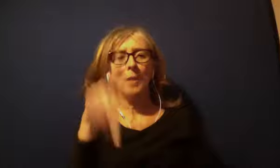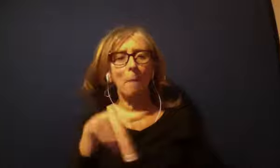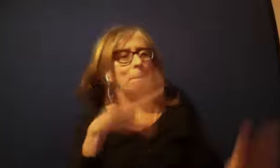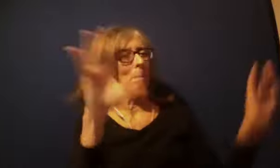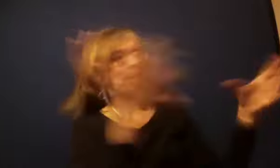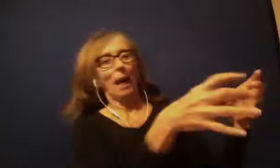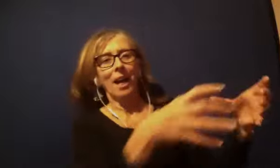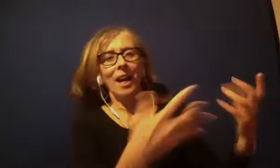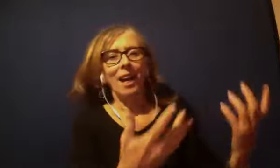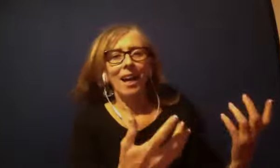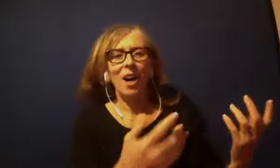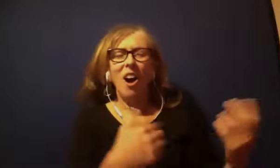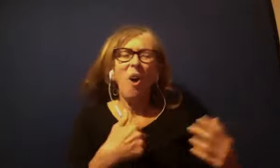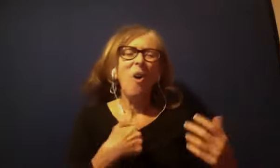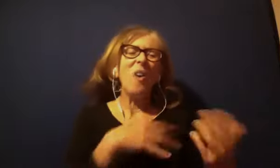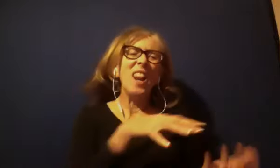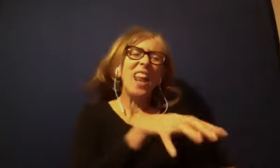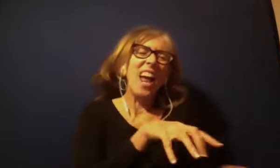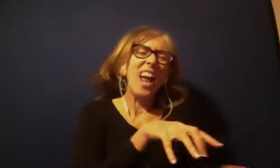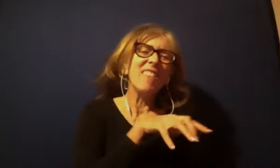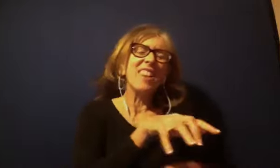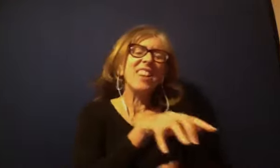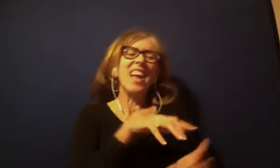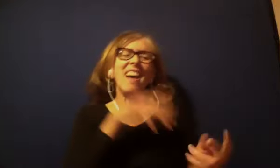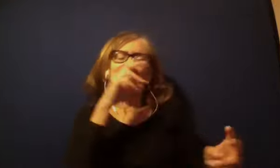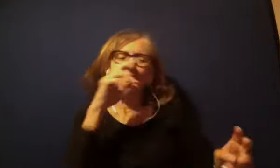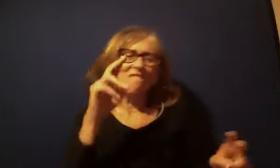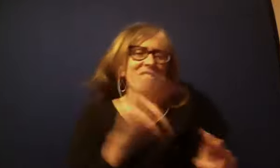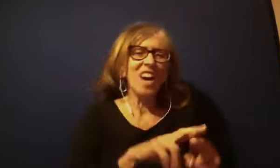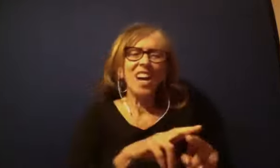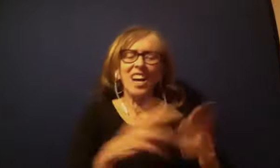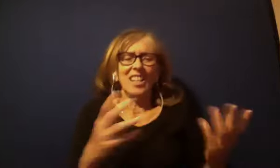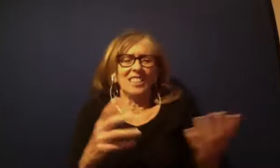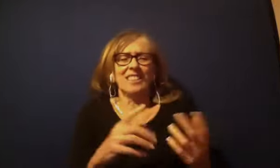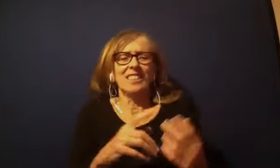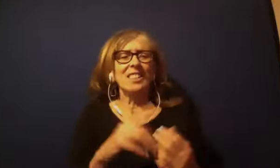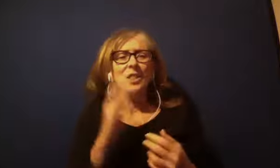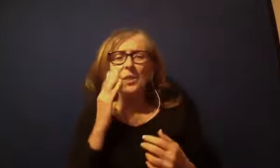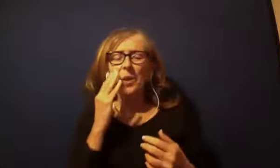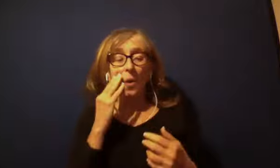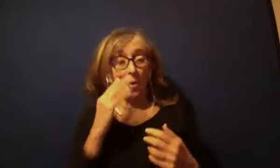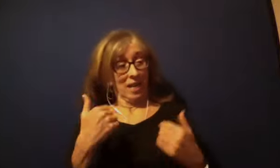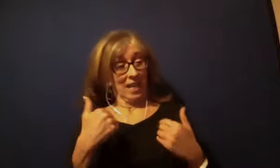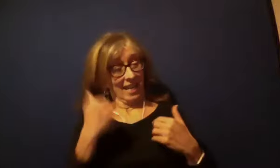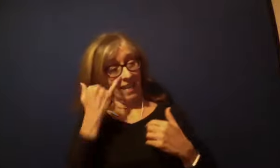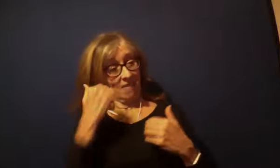we have fun, and it's just an unstoppable force when you get a group of people in 12-step program who are,